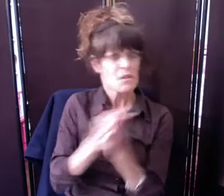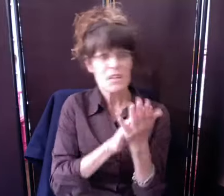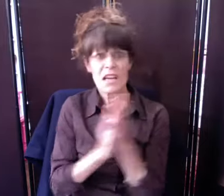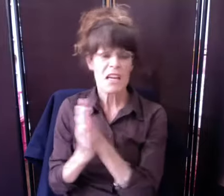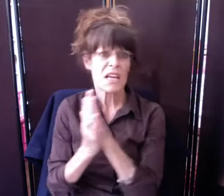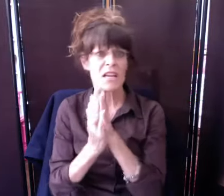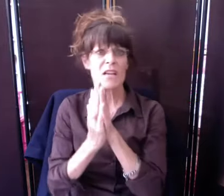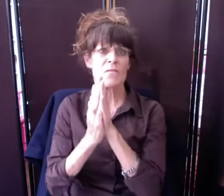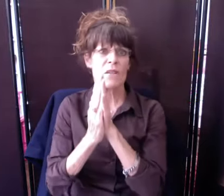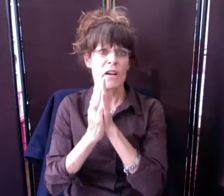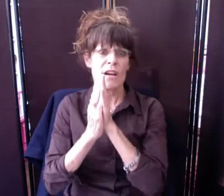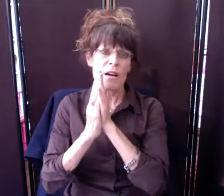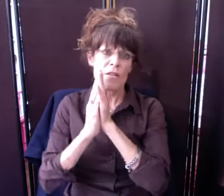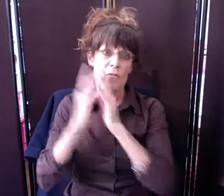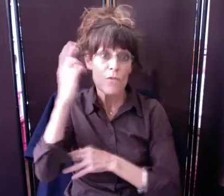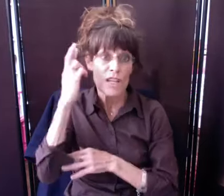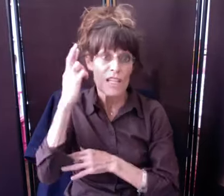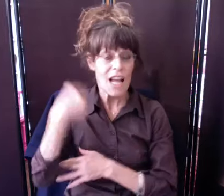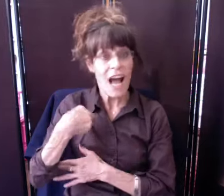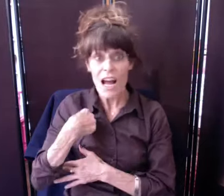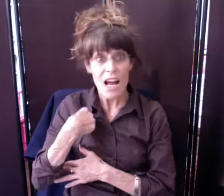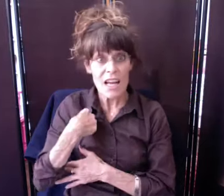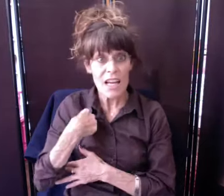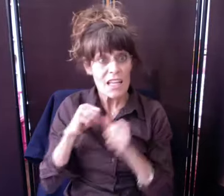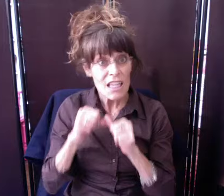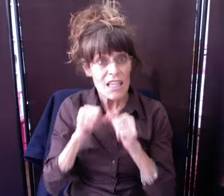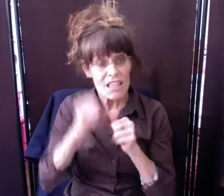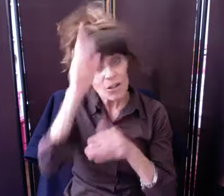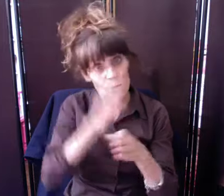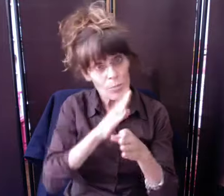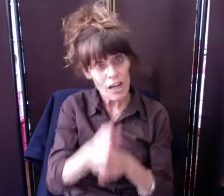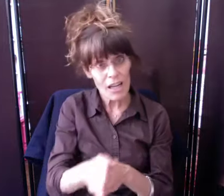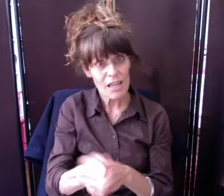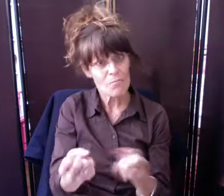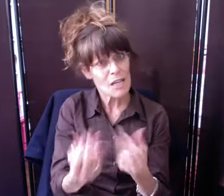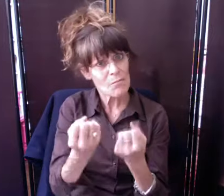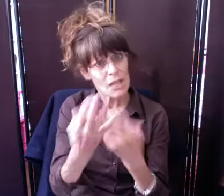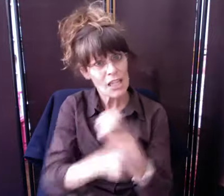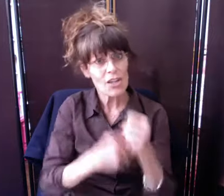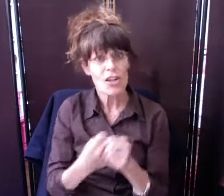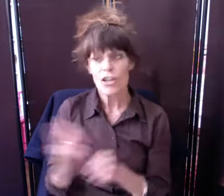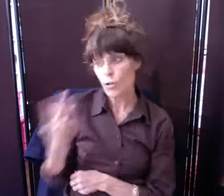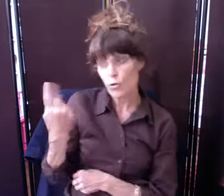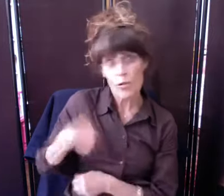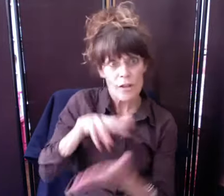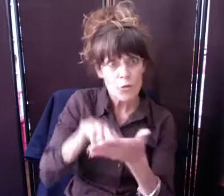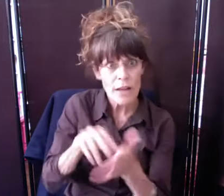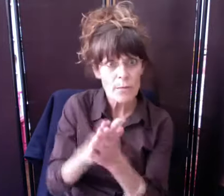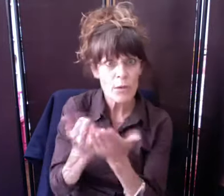believe it's the reason I stayed sober for so many years. But I went through the book with her, and we got to that part in the book where it said, "Do you believe